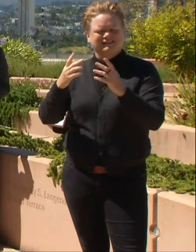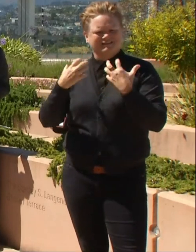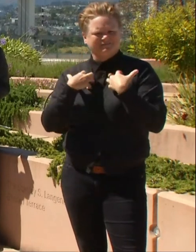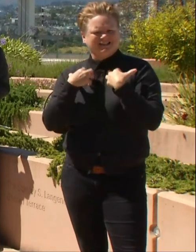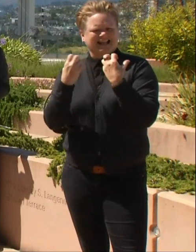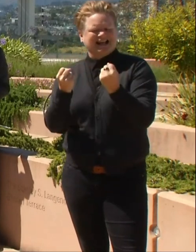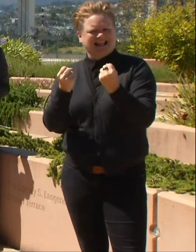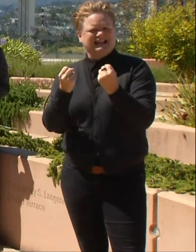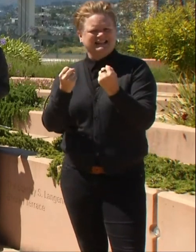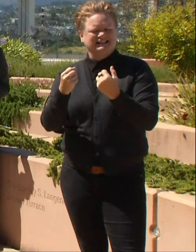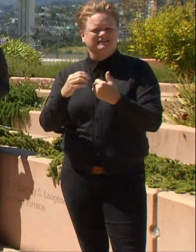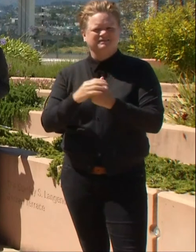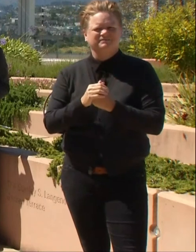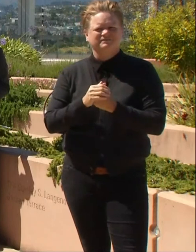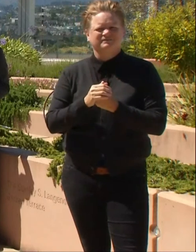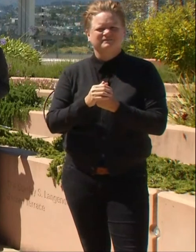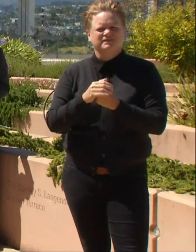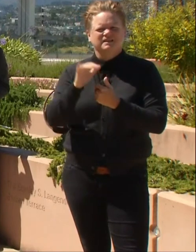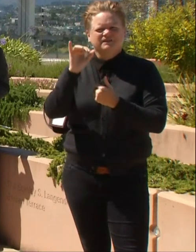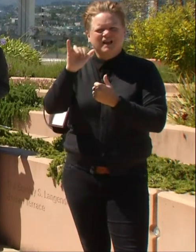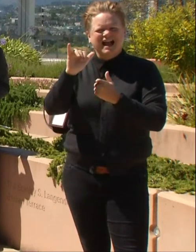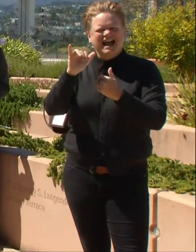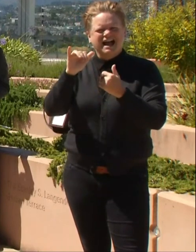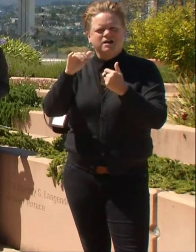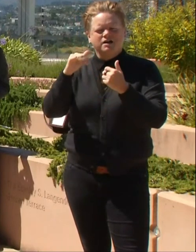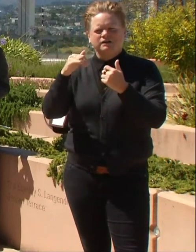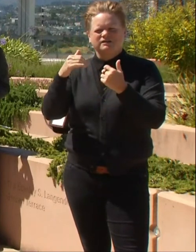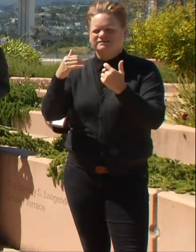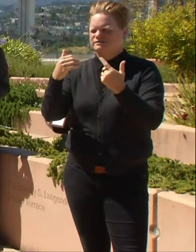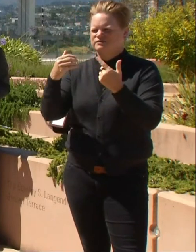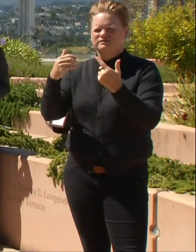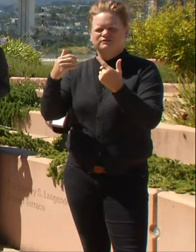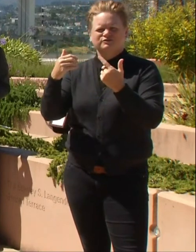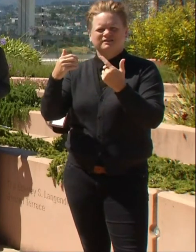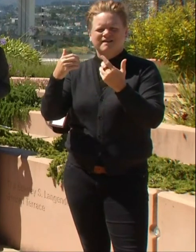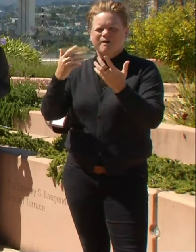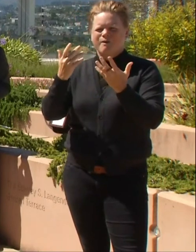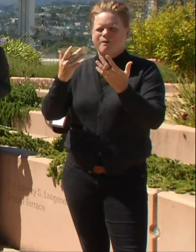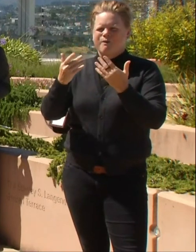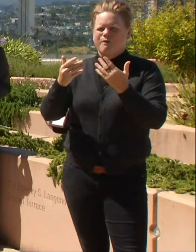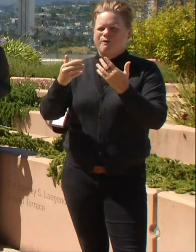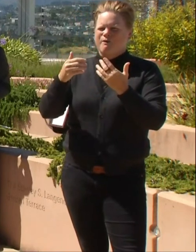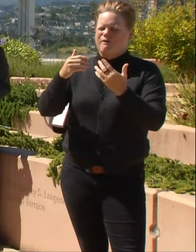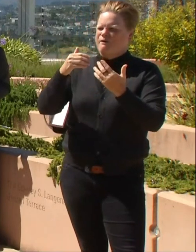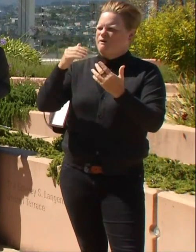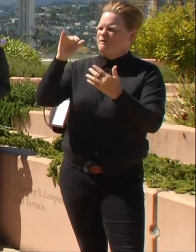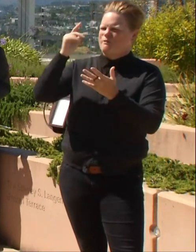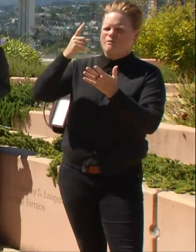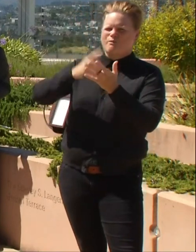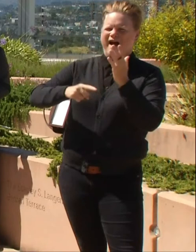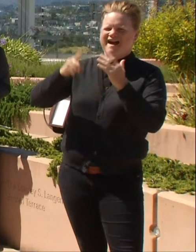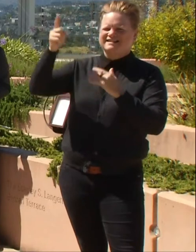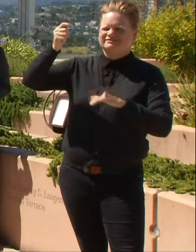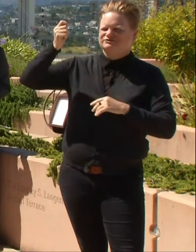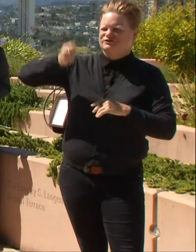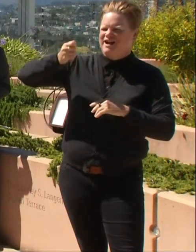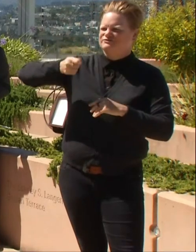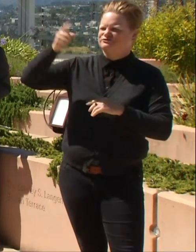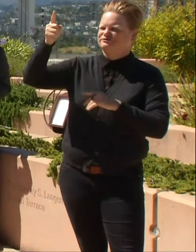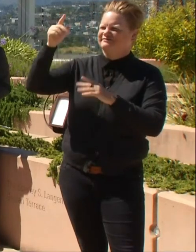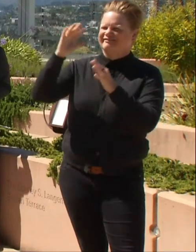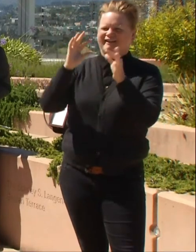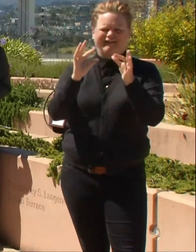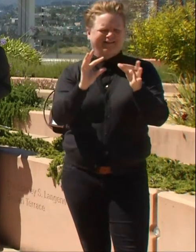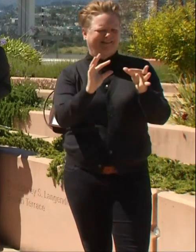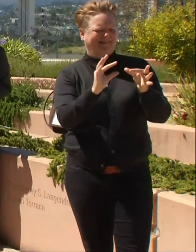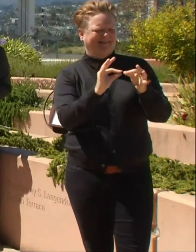at a stark contrast to the blind dogma that leads someone to compare a weapon that has killed thousands to a pocket knife. Too